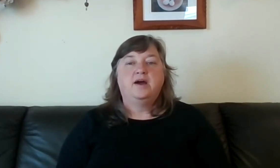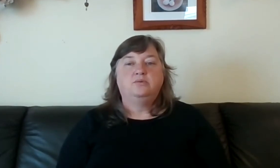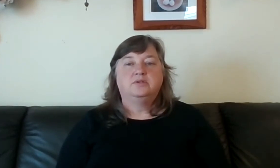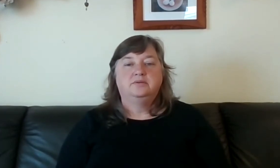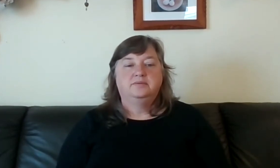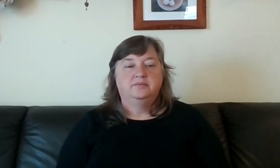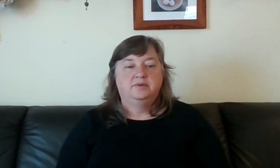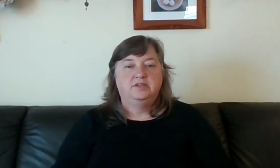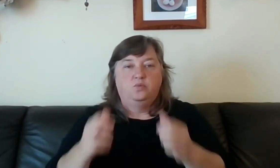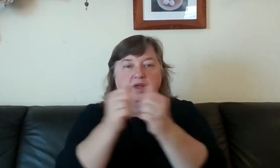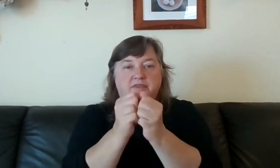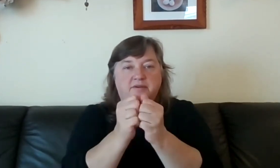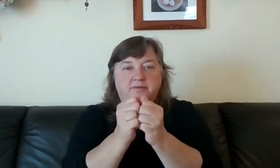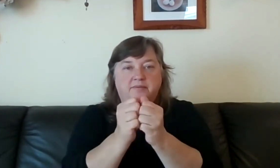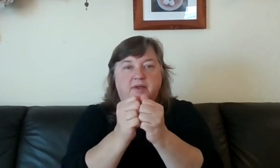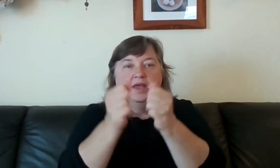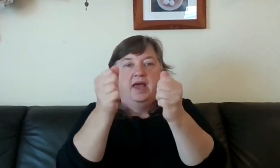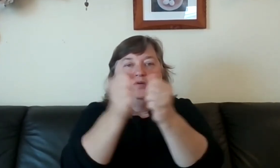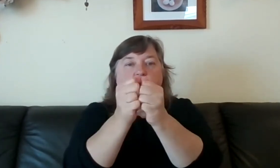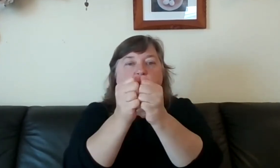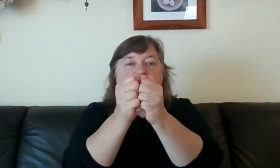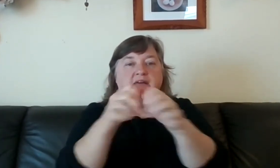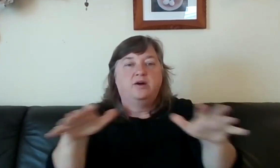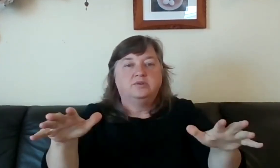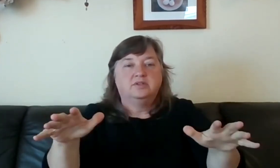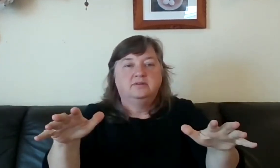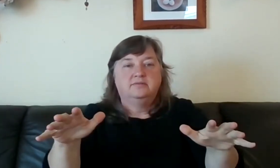Without. We did with and without.